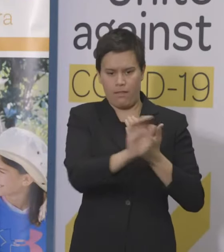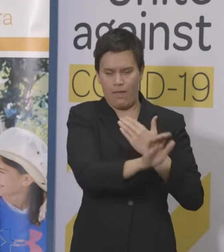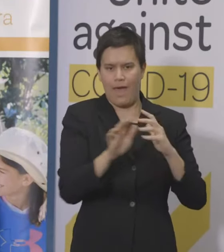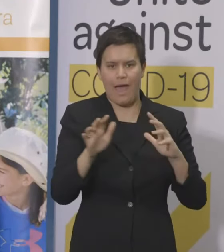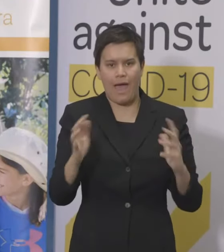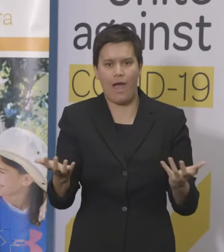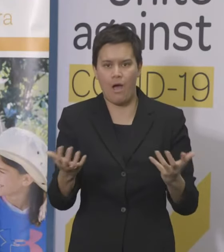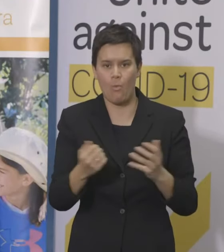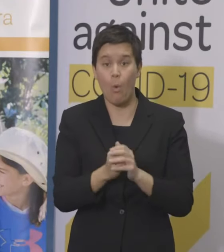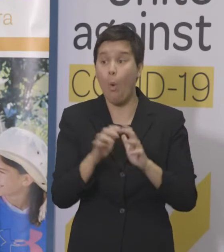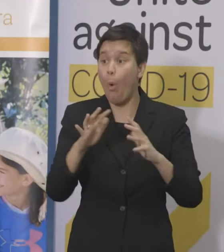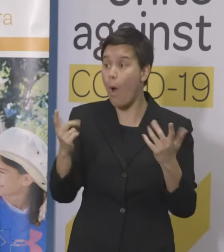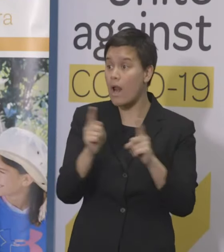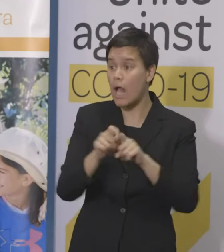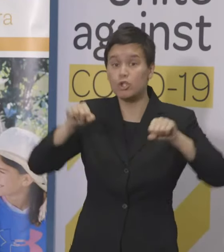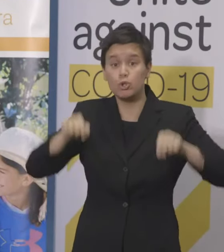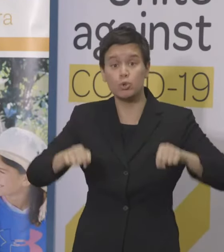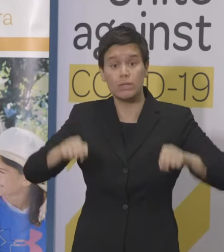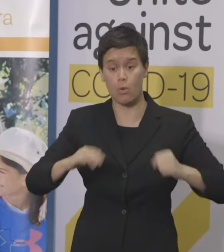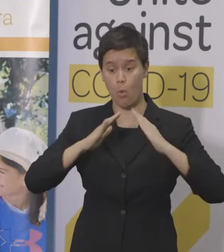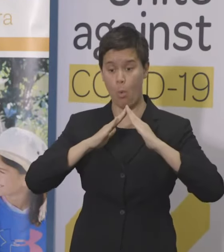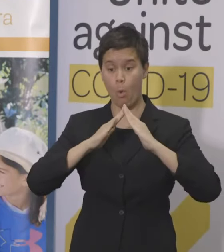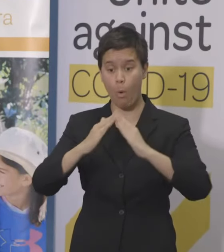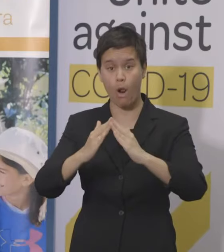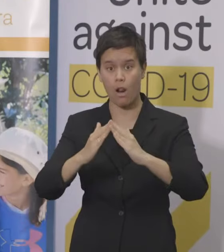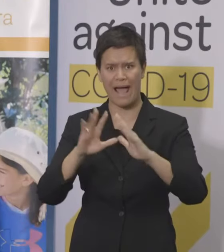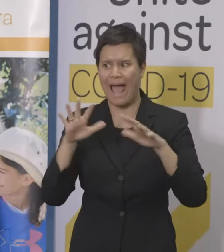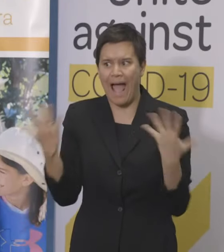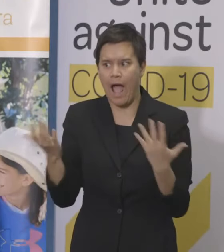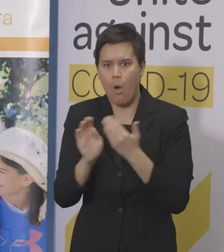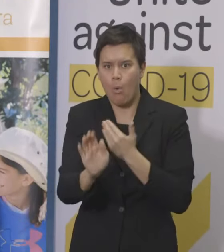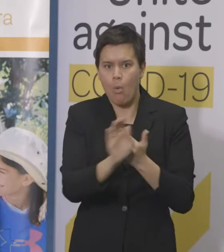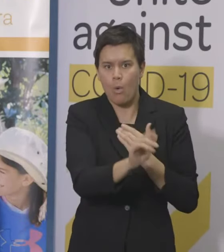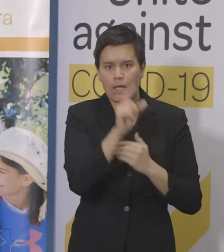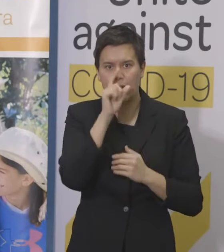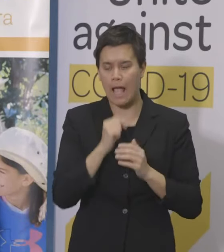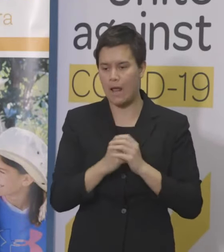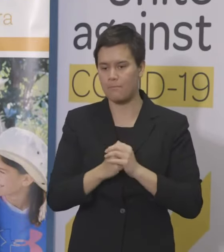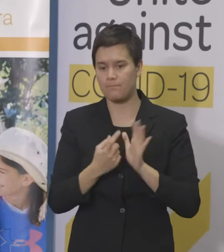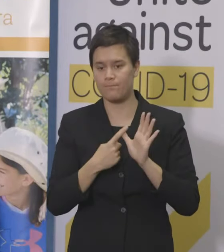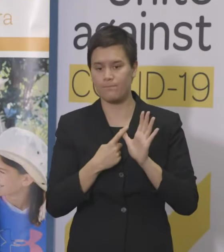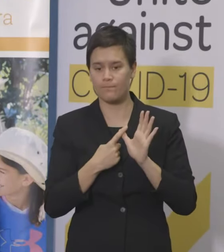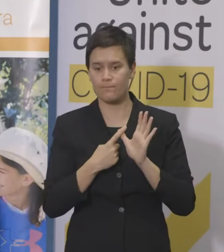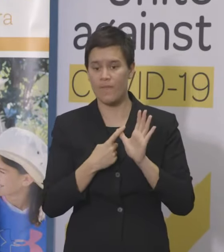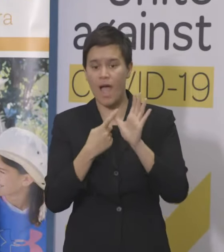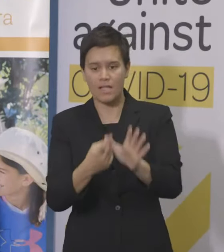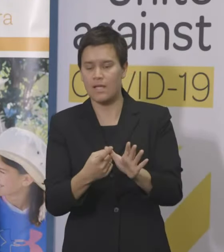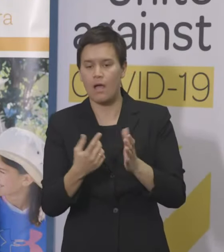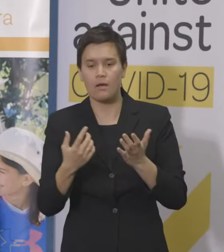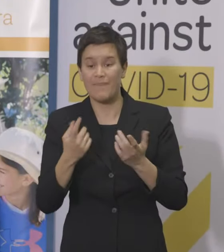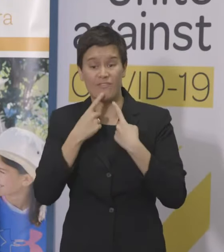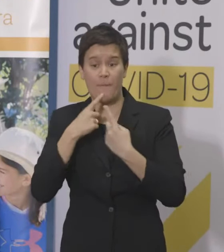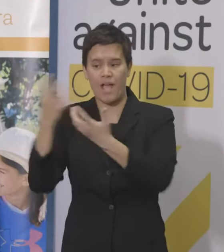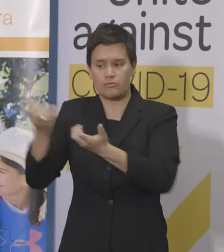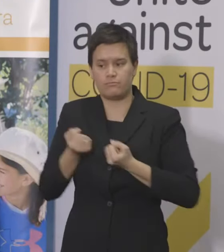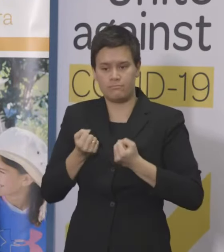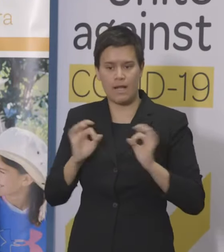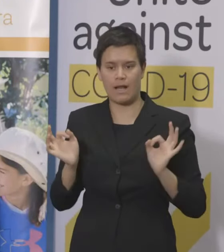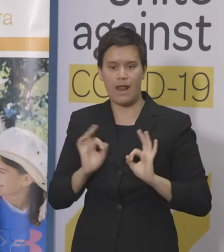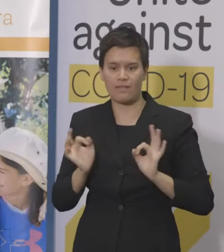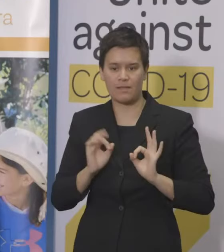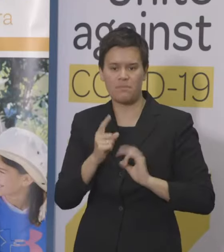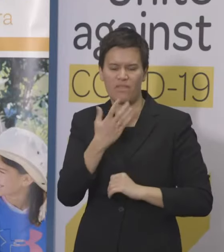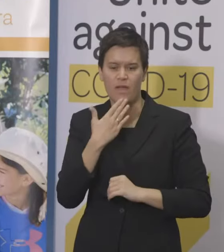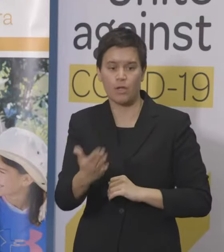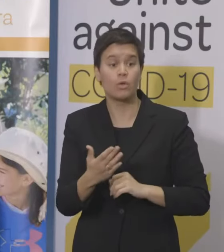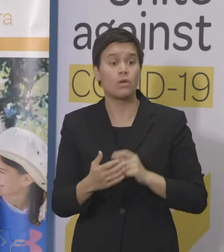especially in residential facilities, that there's not really any physical distancing going on. I haven't had any information about that. Dr. Bloomfield. Thank